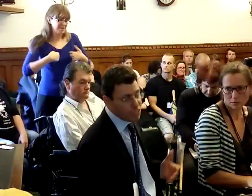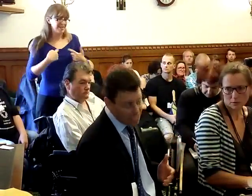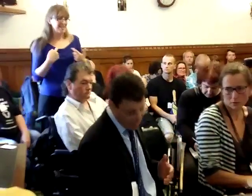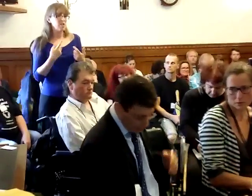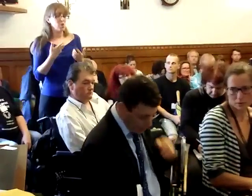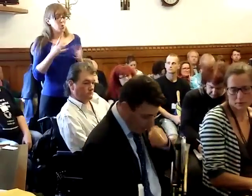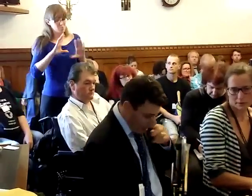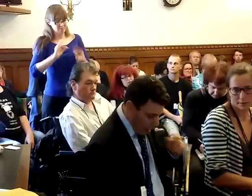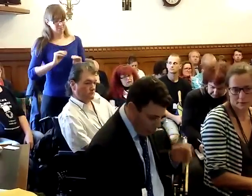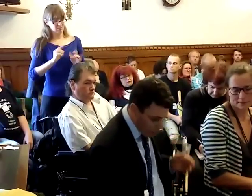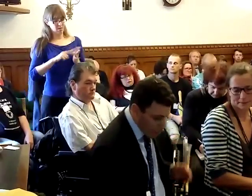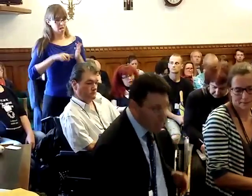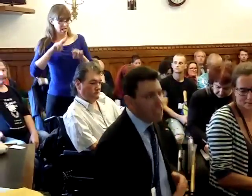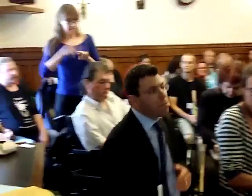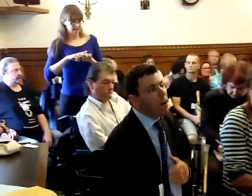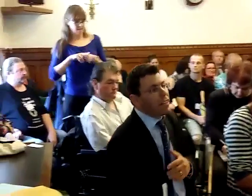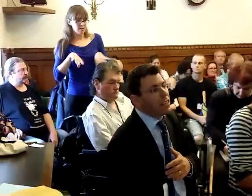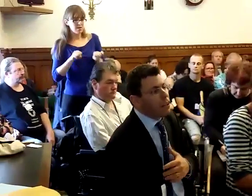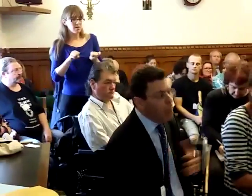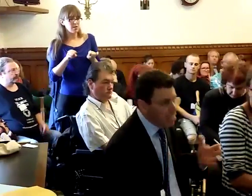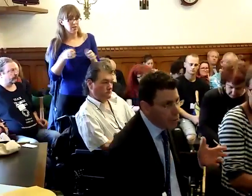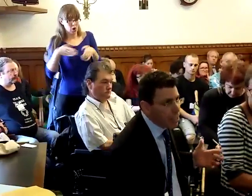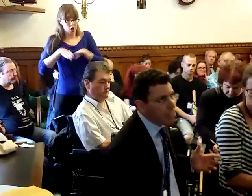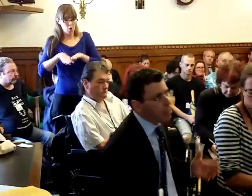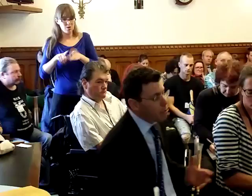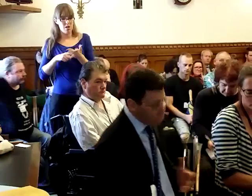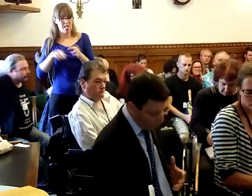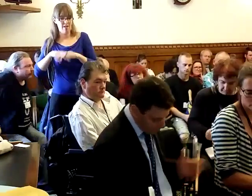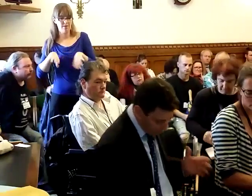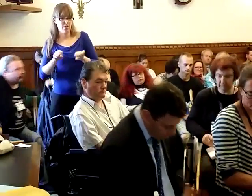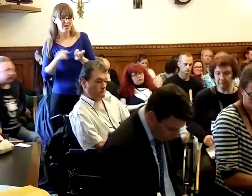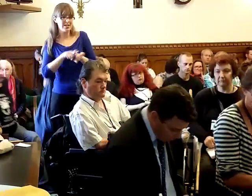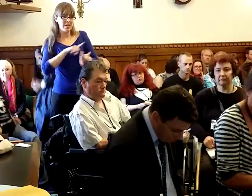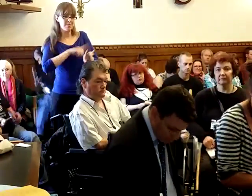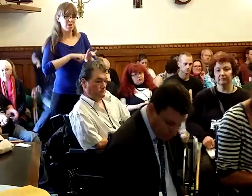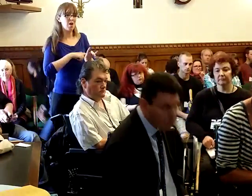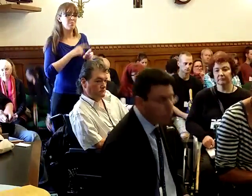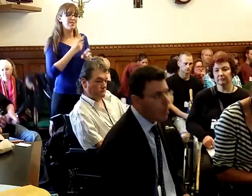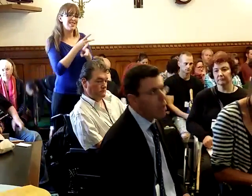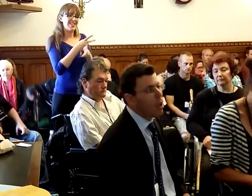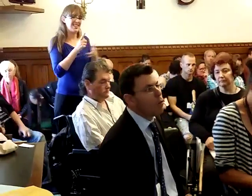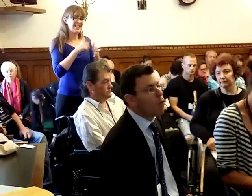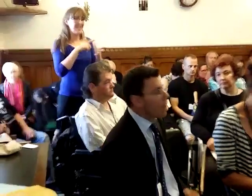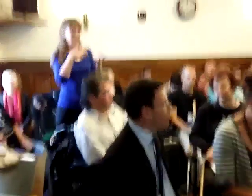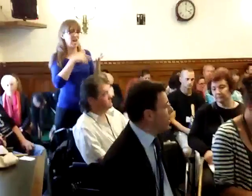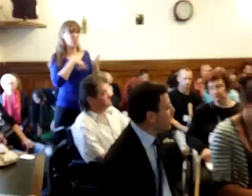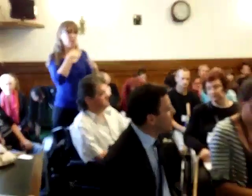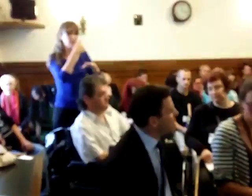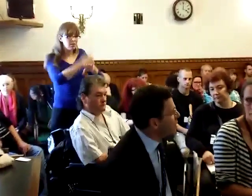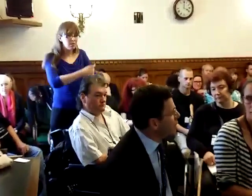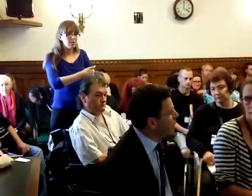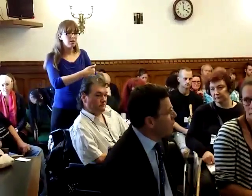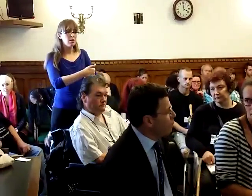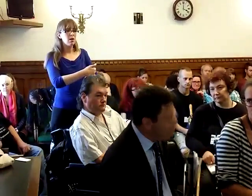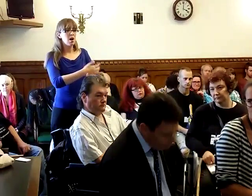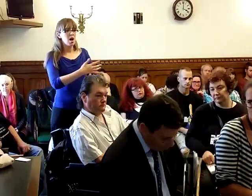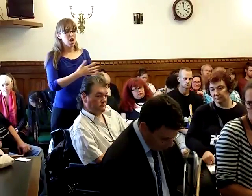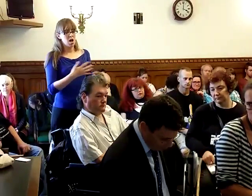Act 2014, despite the rhetoric that was around at the time, what I've